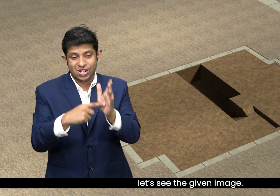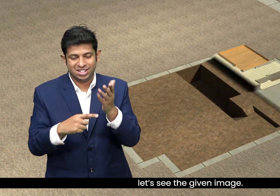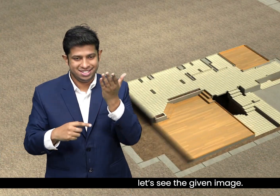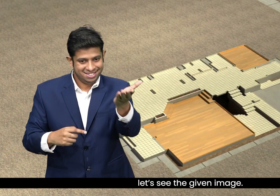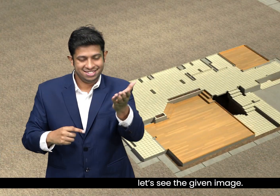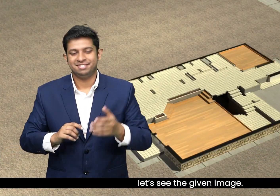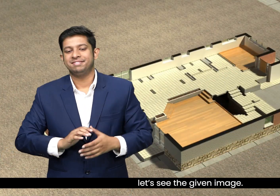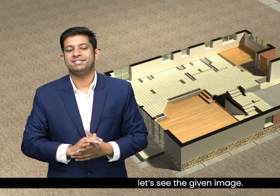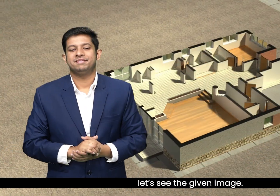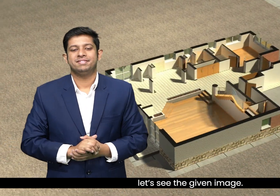Let's see the given image.